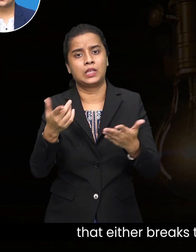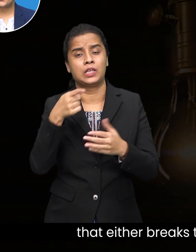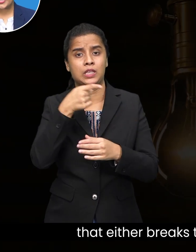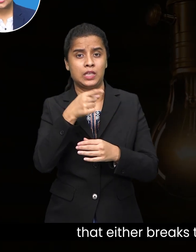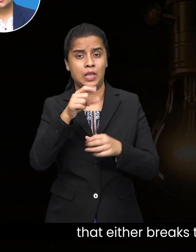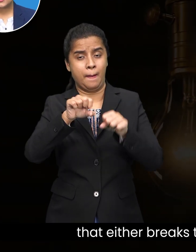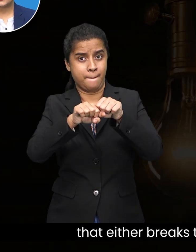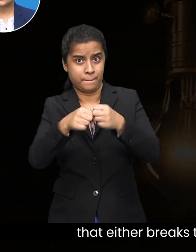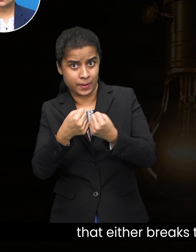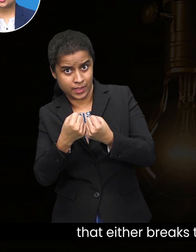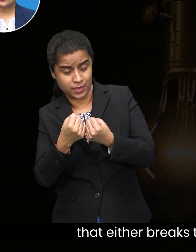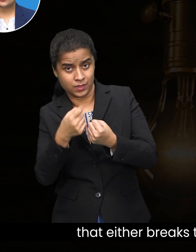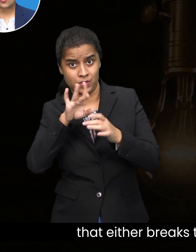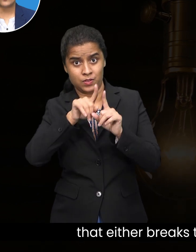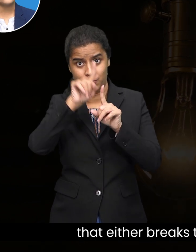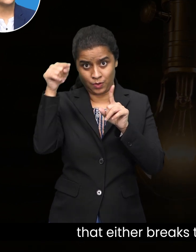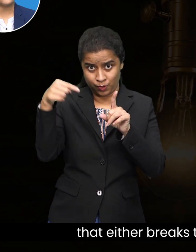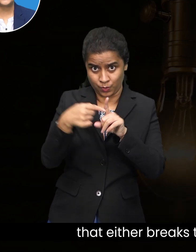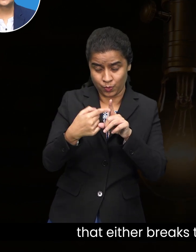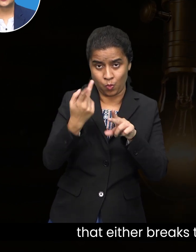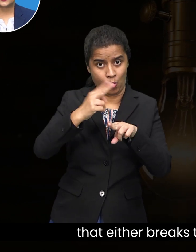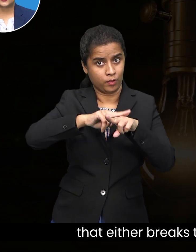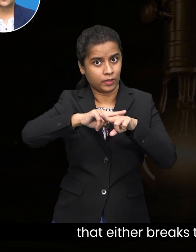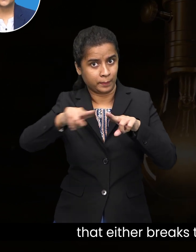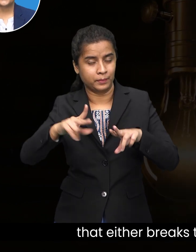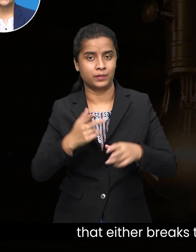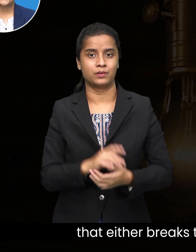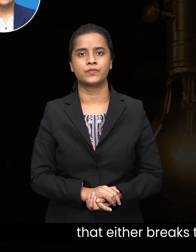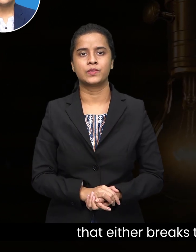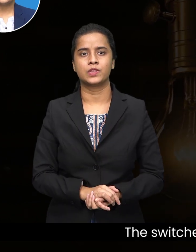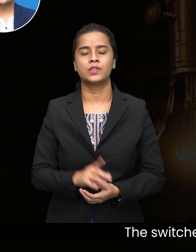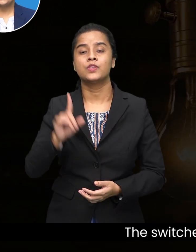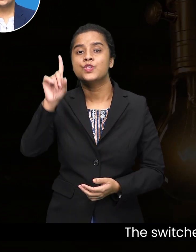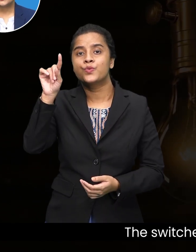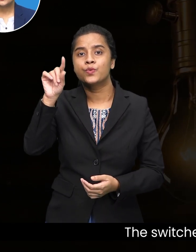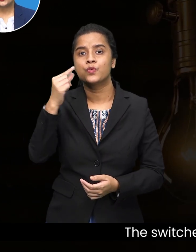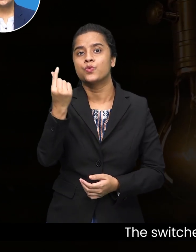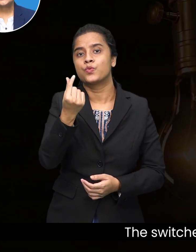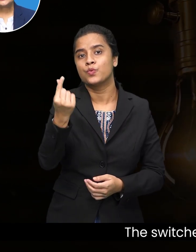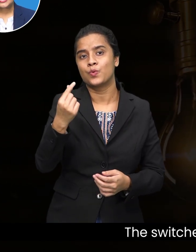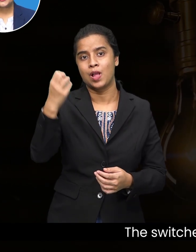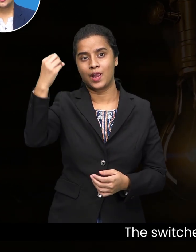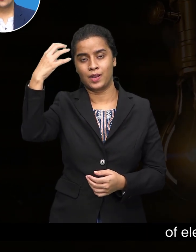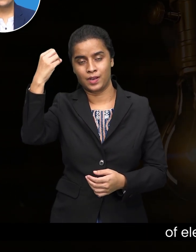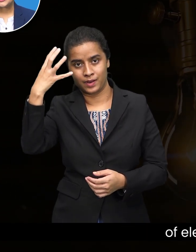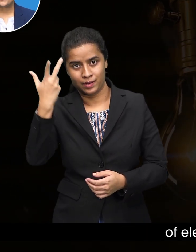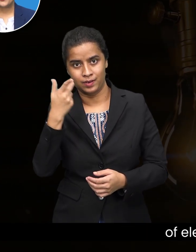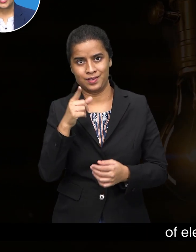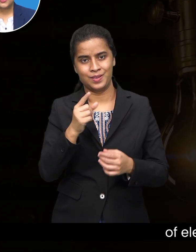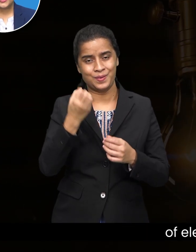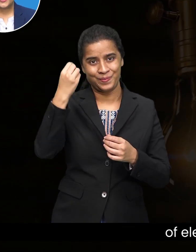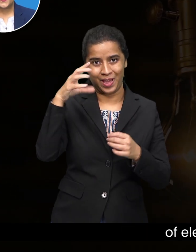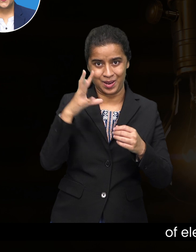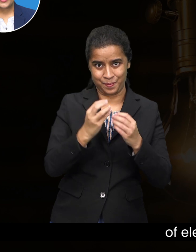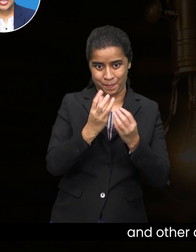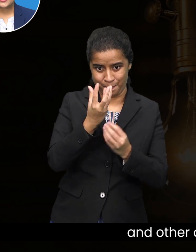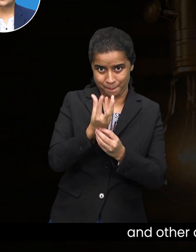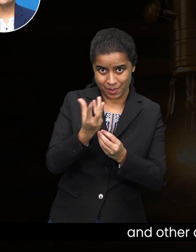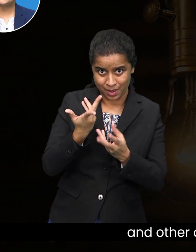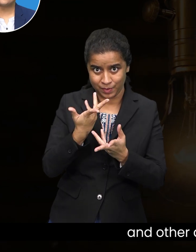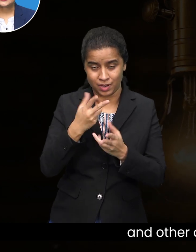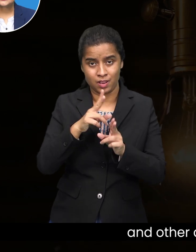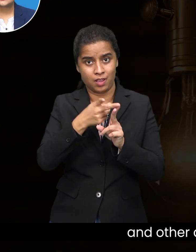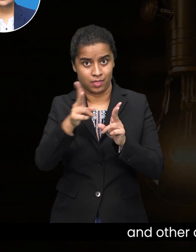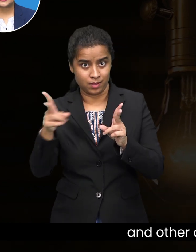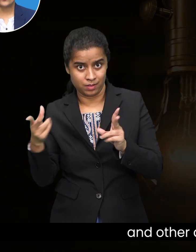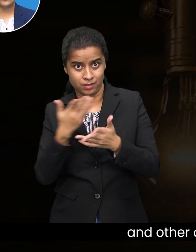that either breaks the circuit or completes it. The switches used in lighting of electric bulbs and